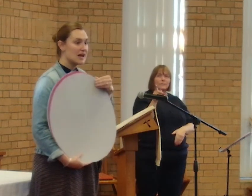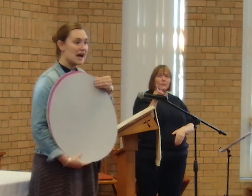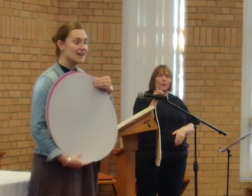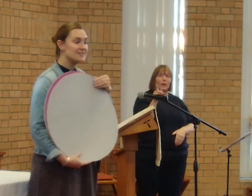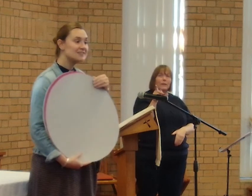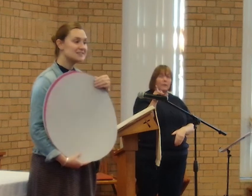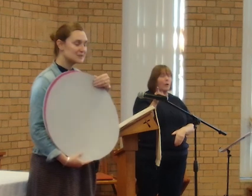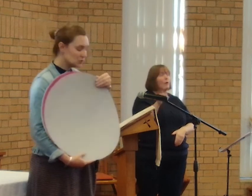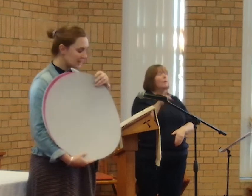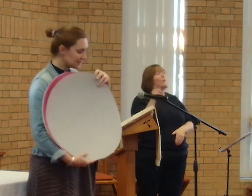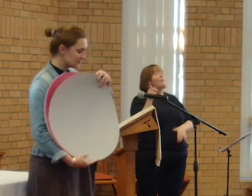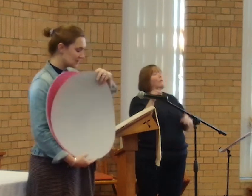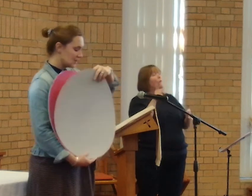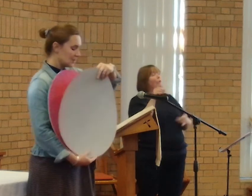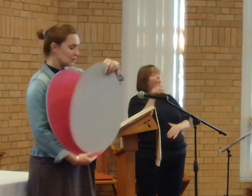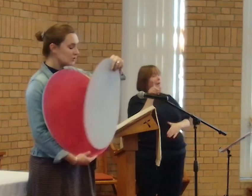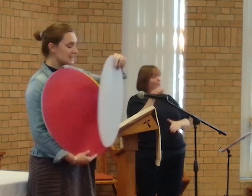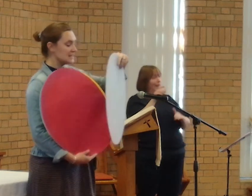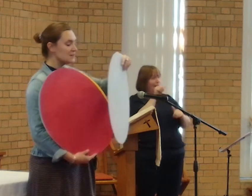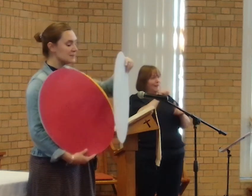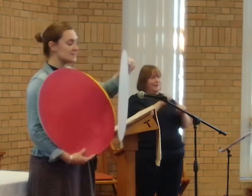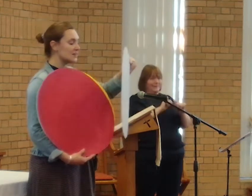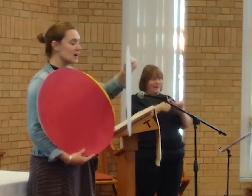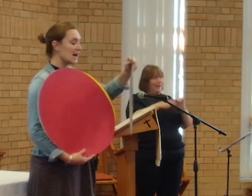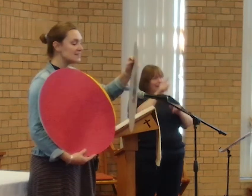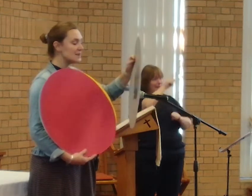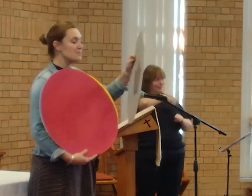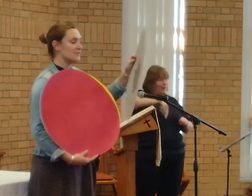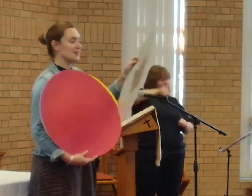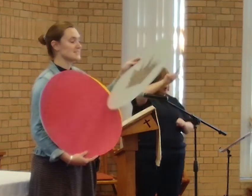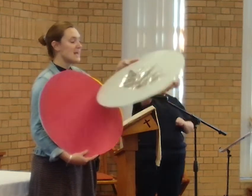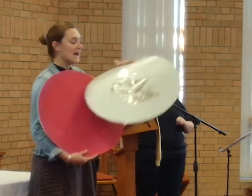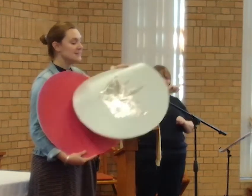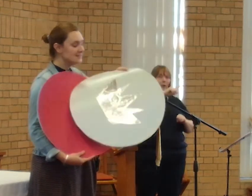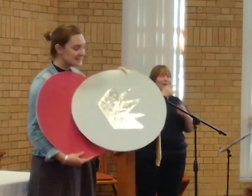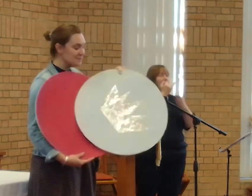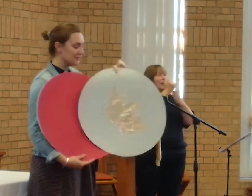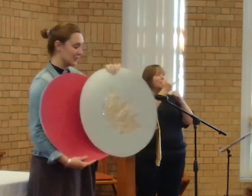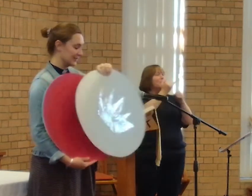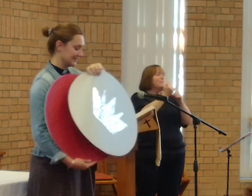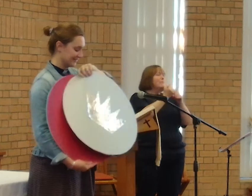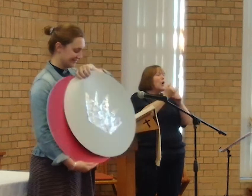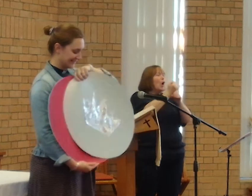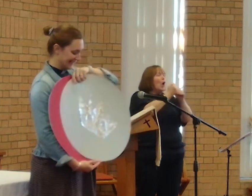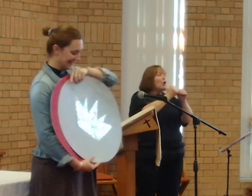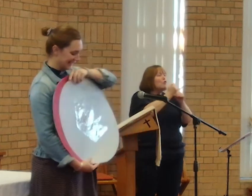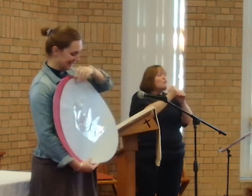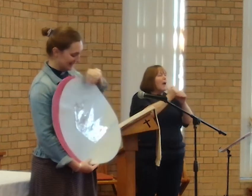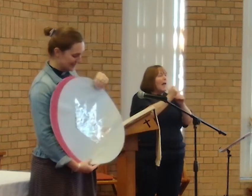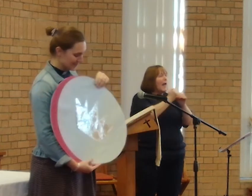paper, and this is all they could give me, so I had to improvise and use tinfoil.